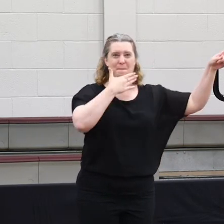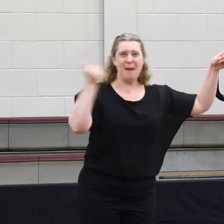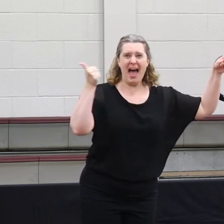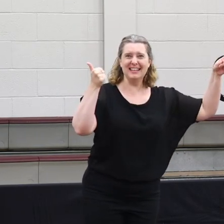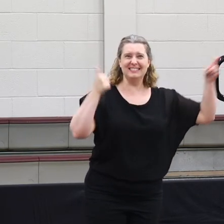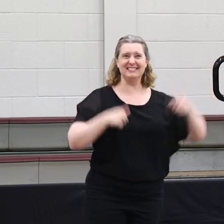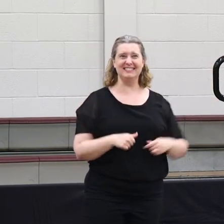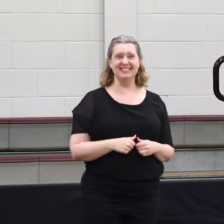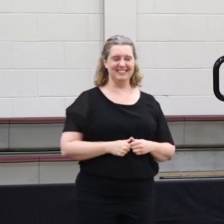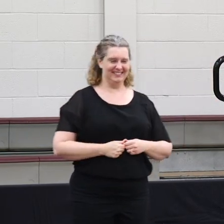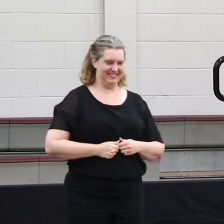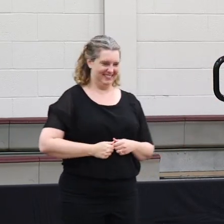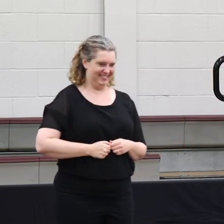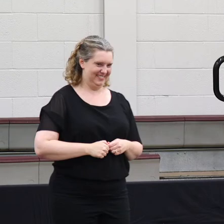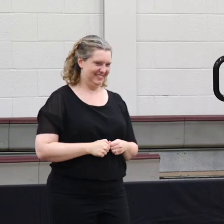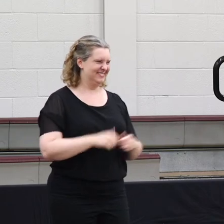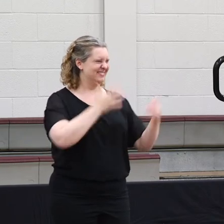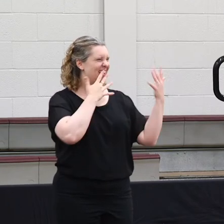Oh, hey, thanks.